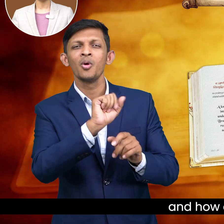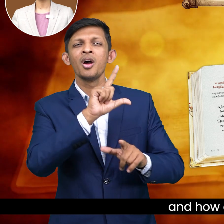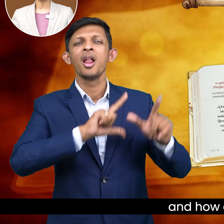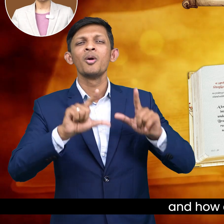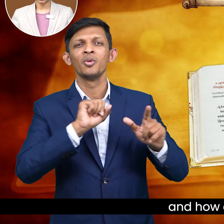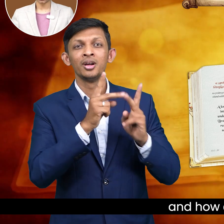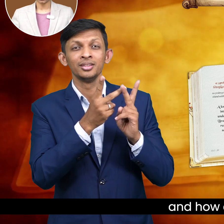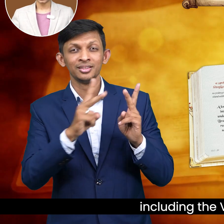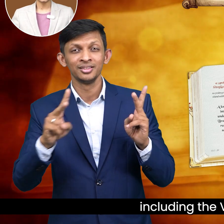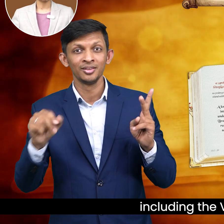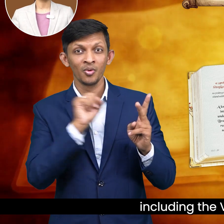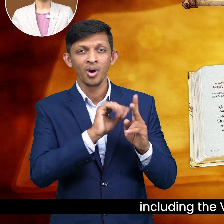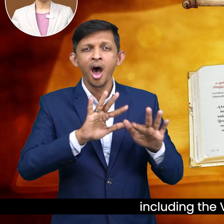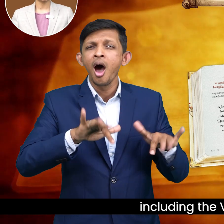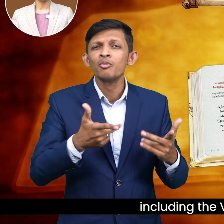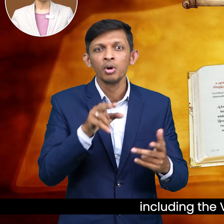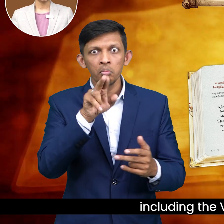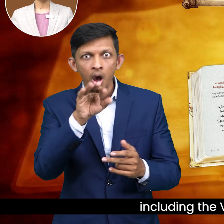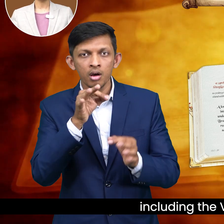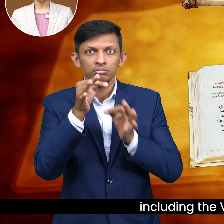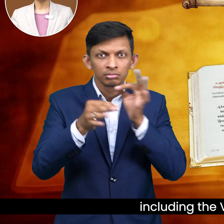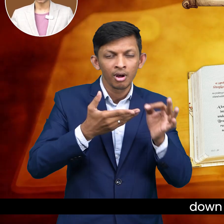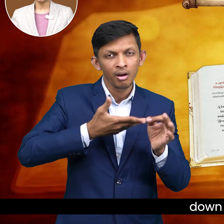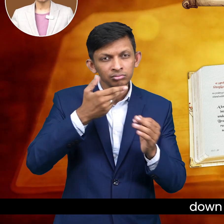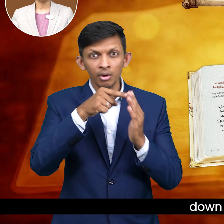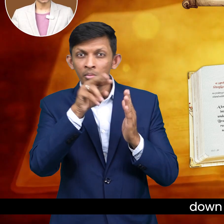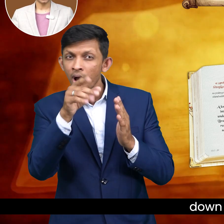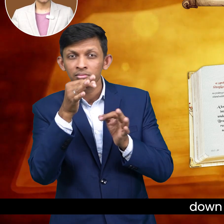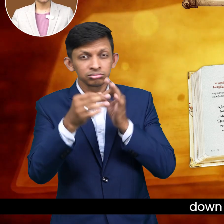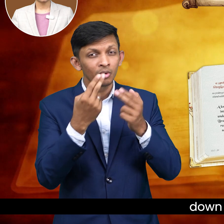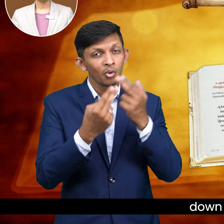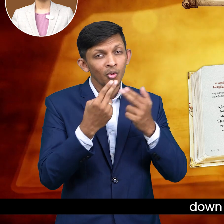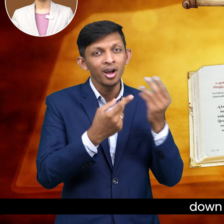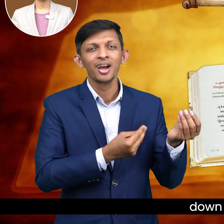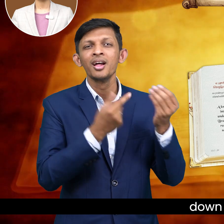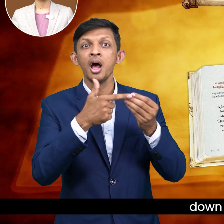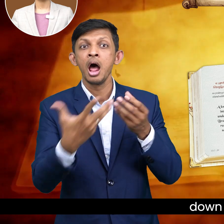and how oral literature, including the Vedas, were passed down over time.